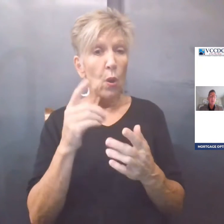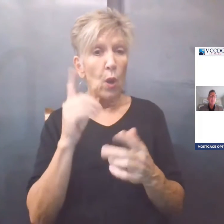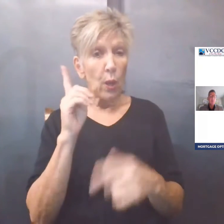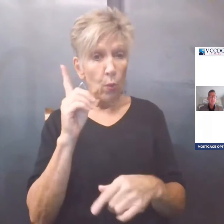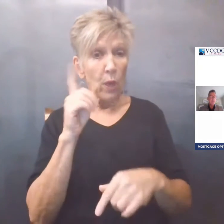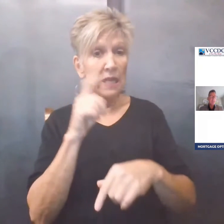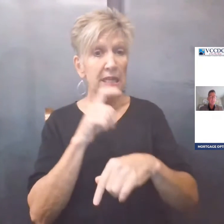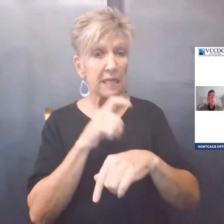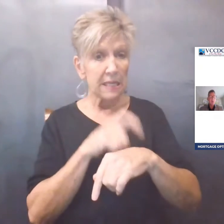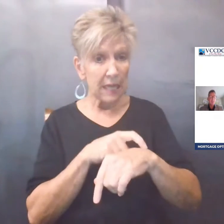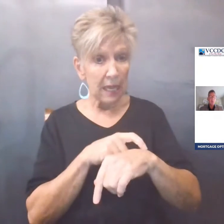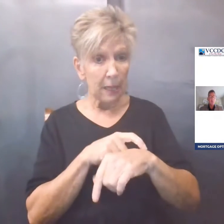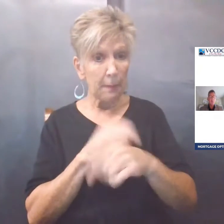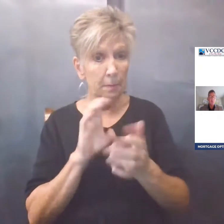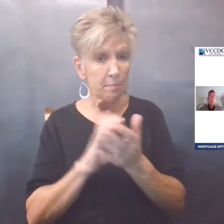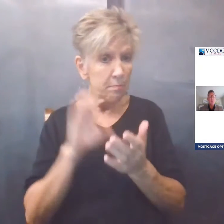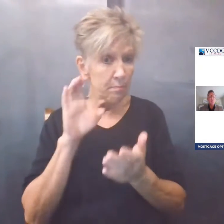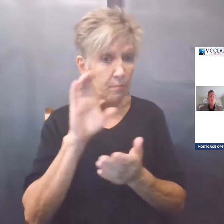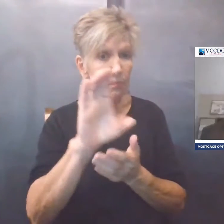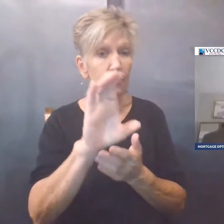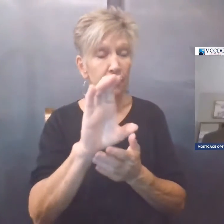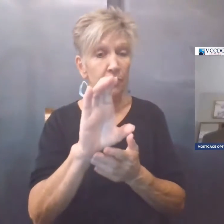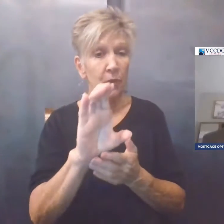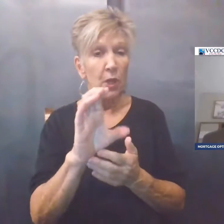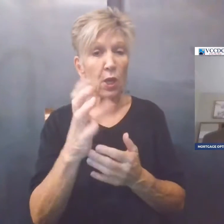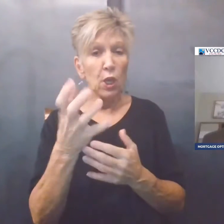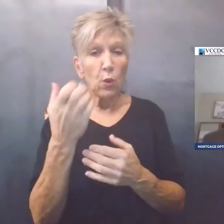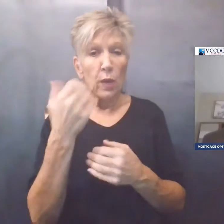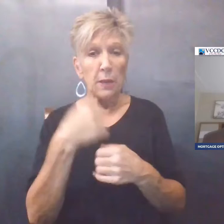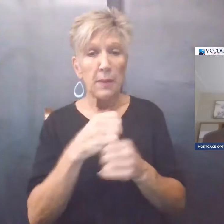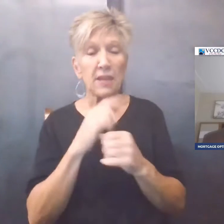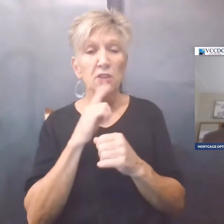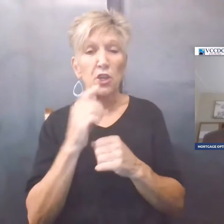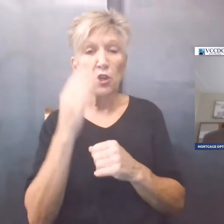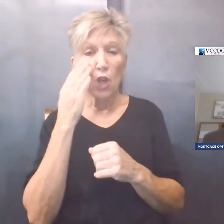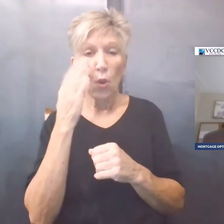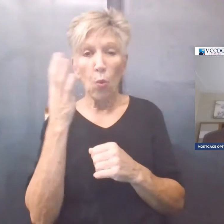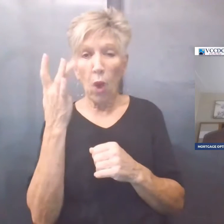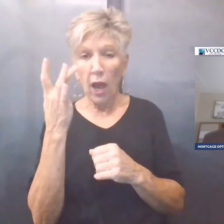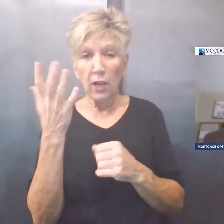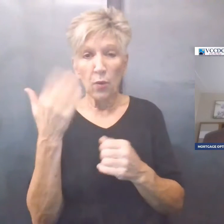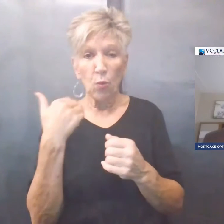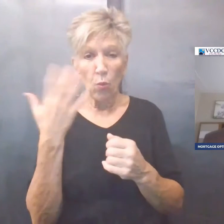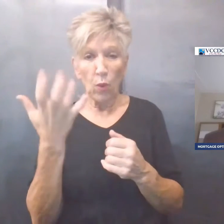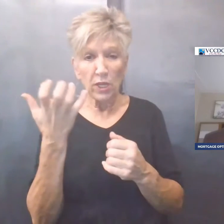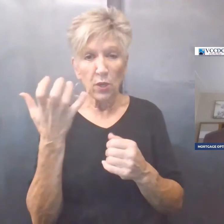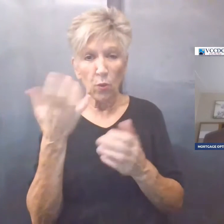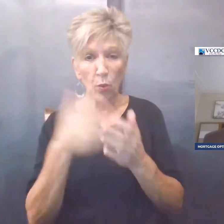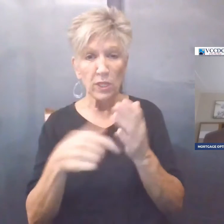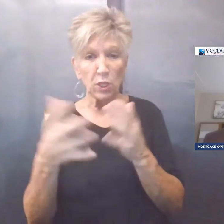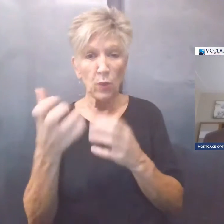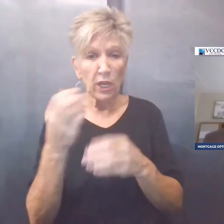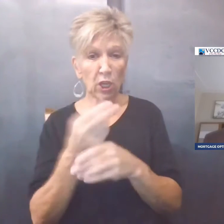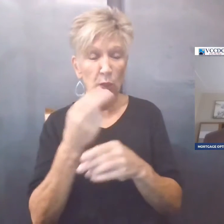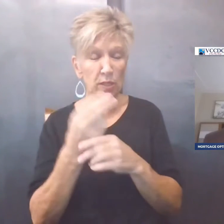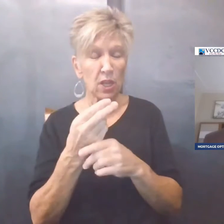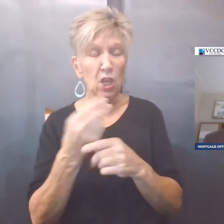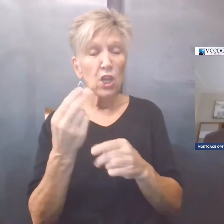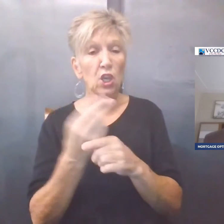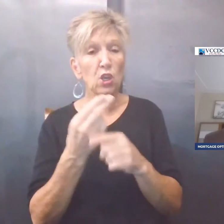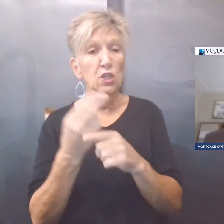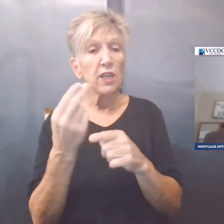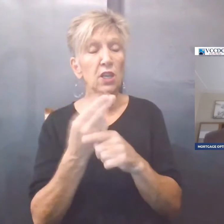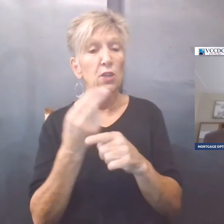Therefore, you'll want to make sure you know what you want to use these funds for. Generally, this is used to consolidate debt. Since you'll get all